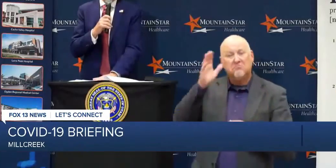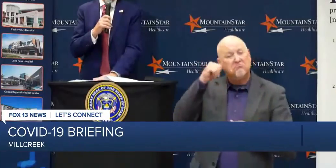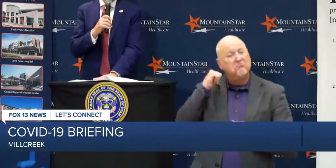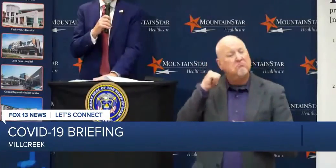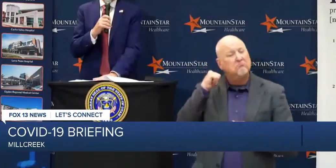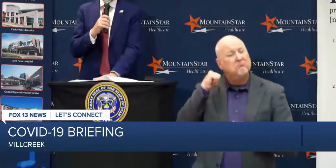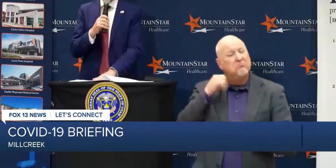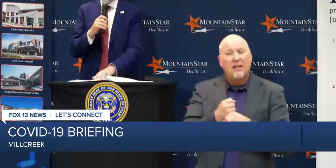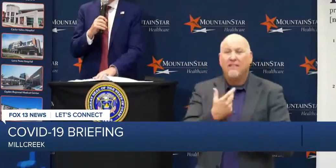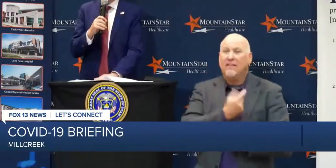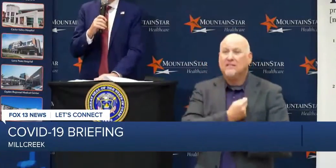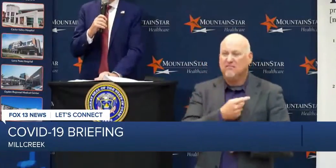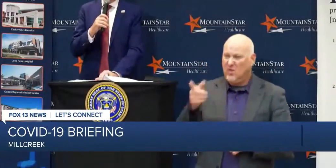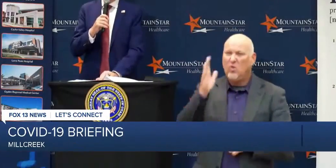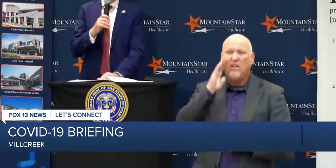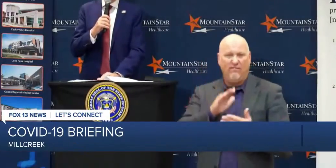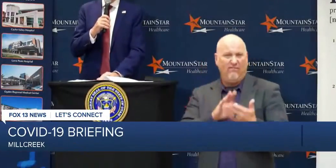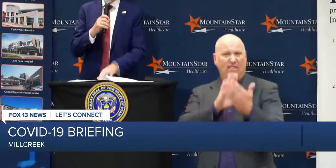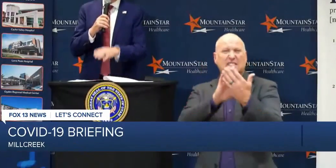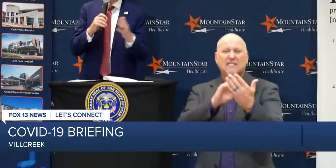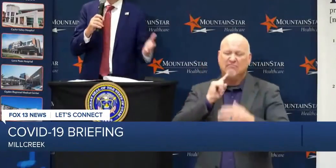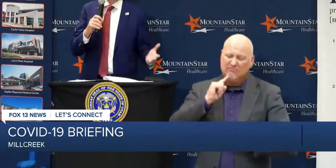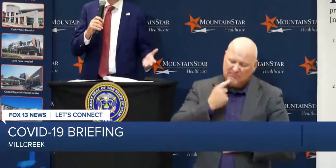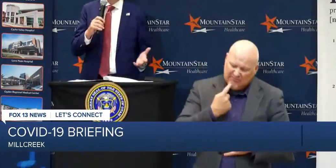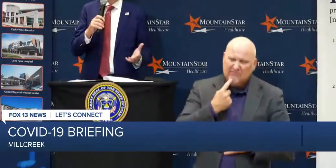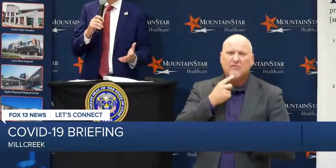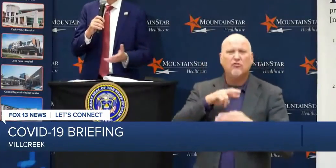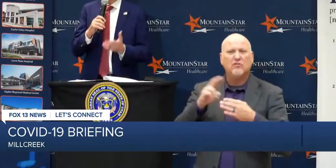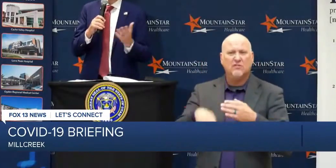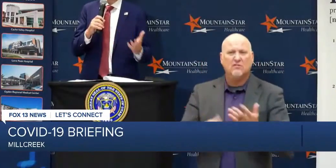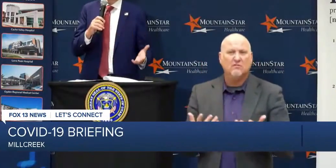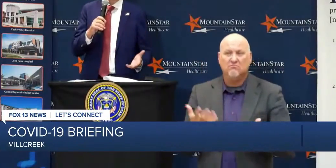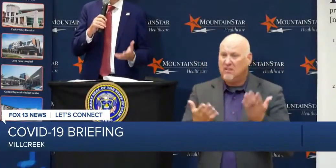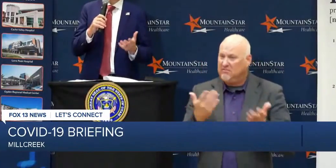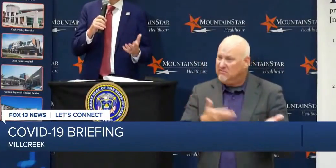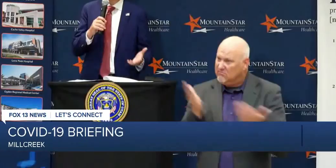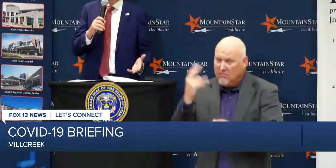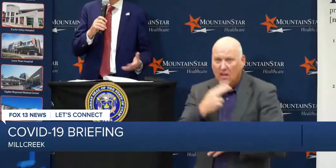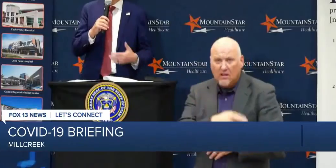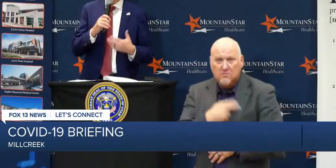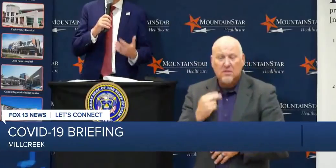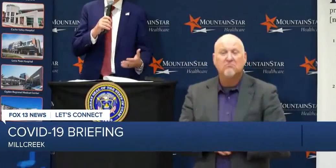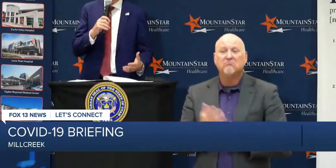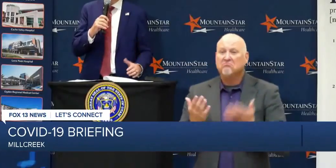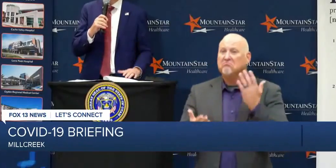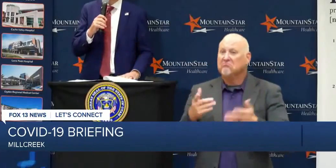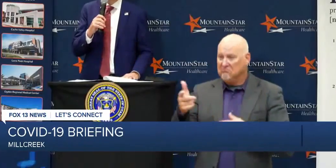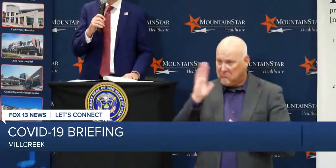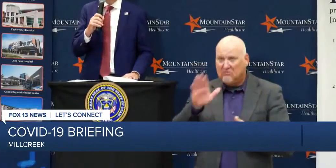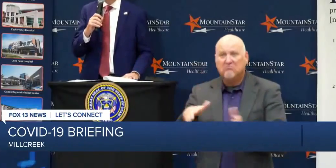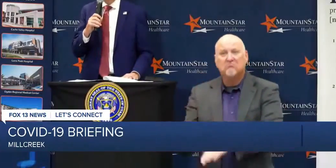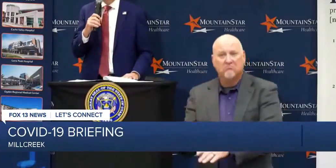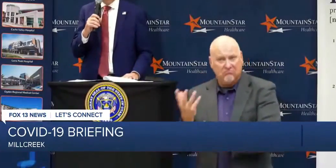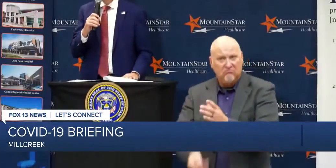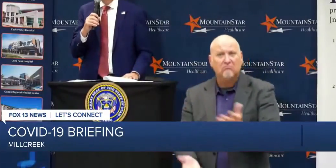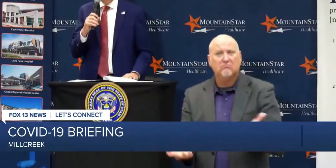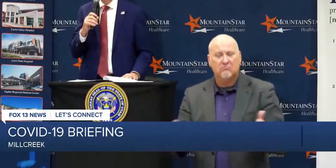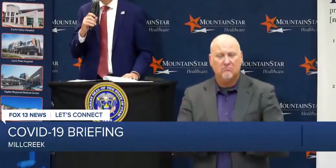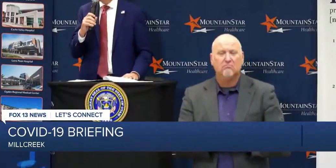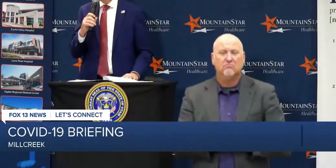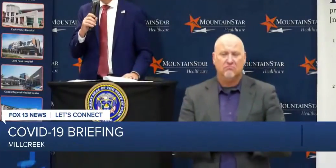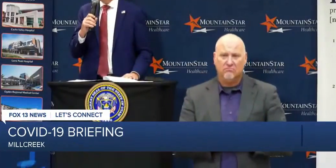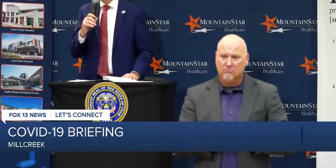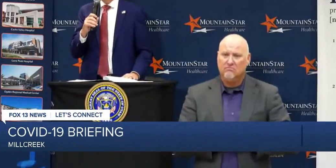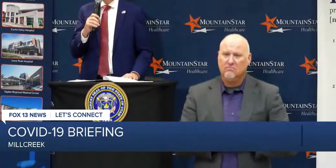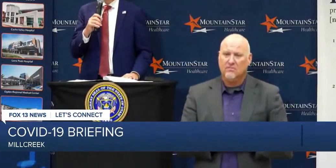Those consequences may be death. And while we have made a collective decision as a nation and a state, a decision which I support, the government will not